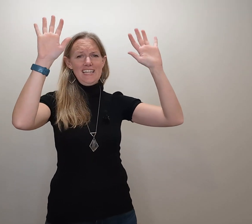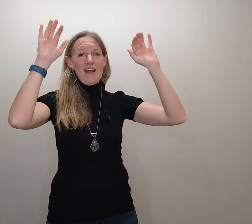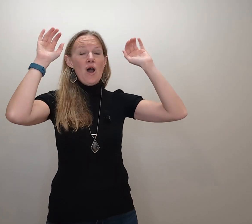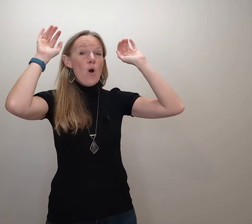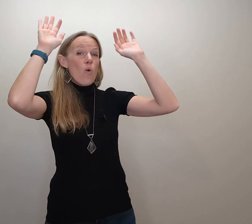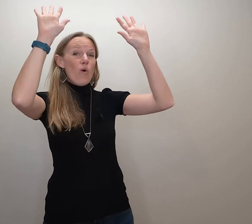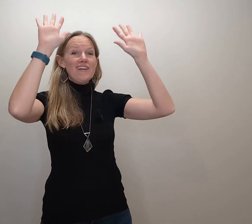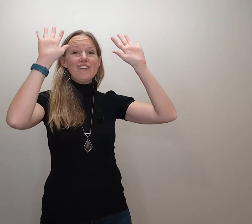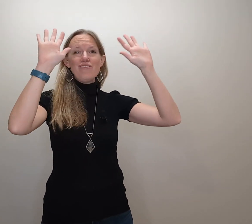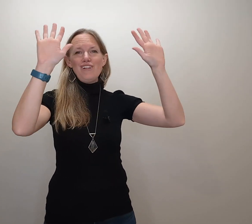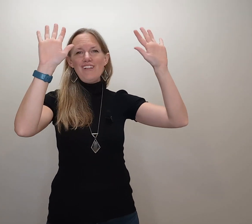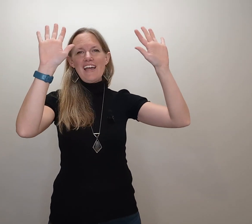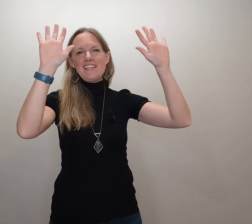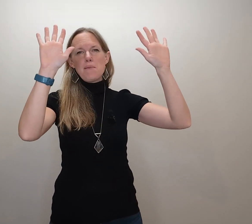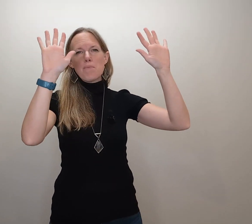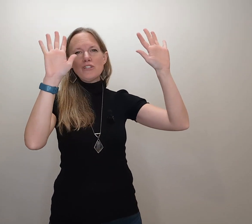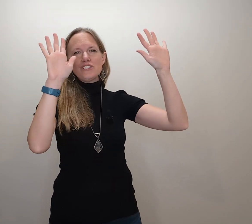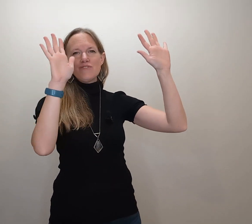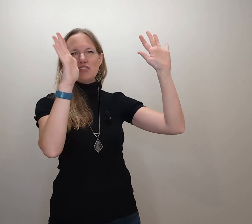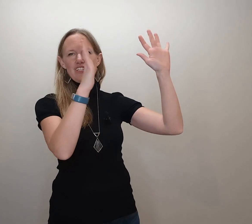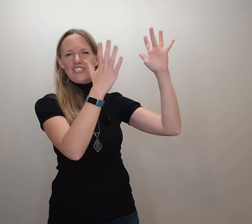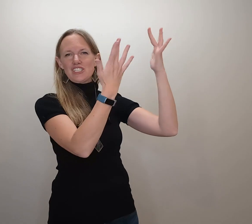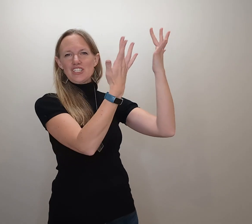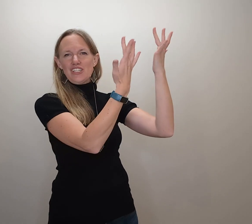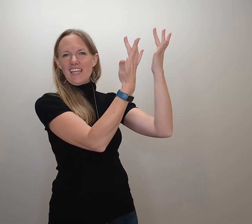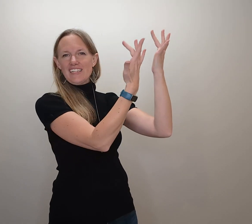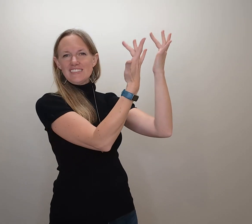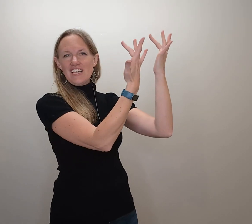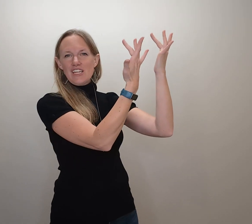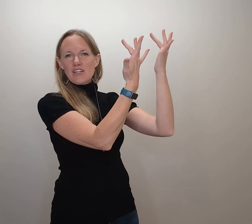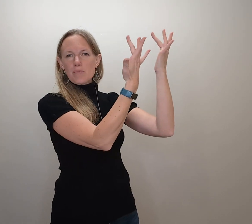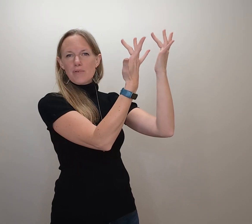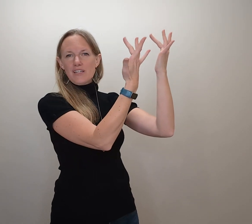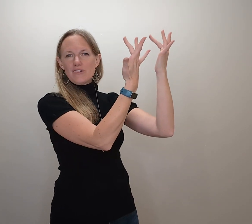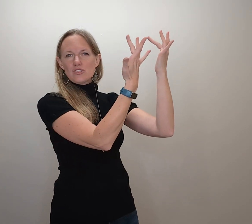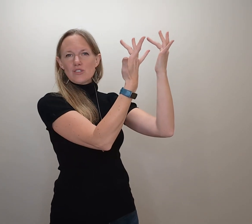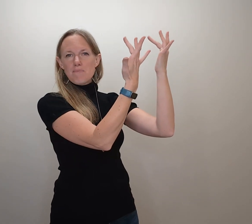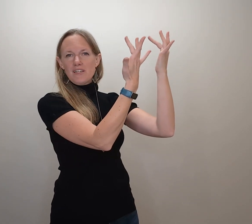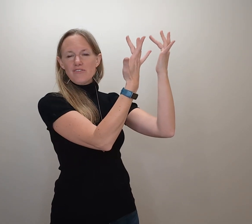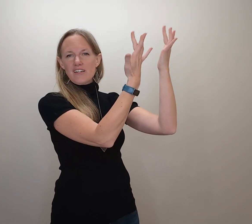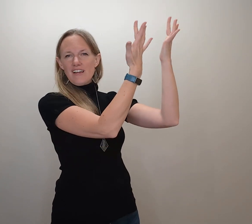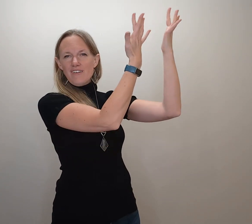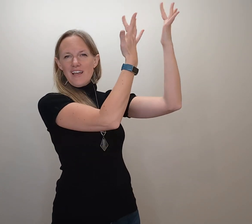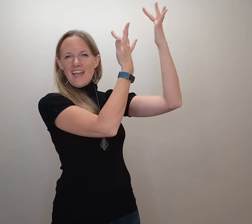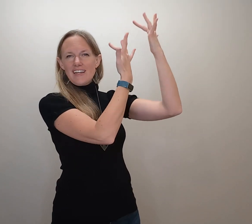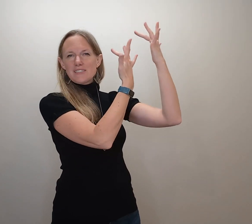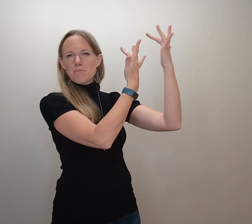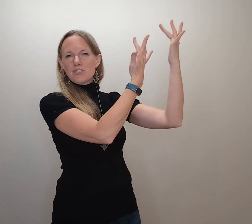amazing. Wonderful. And then merciful, you're going to turn your hands. You're going to bring those middle finger out, and it's